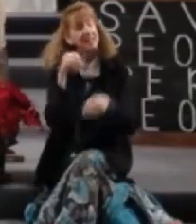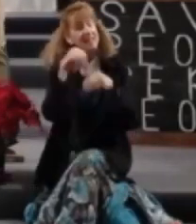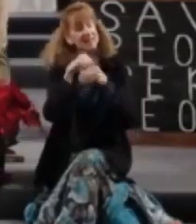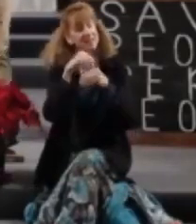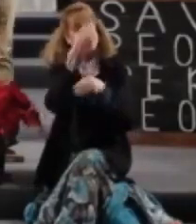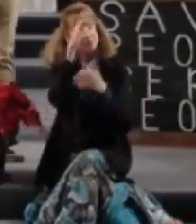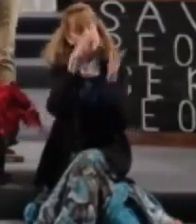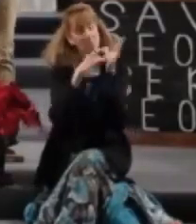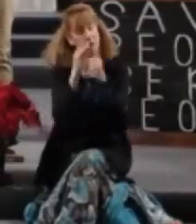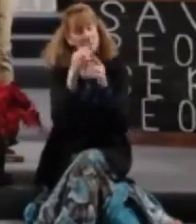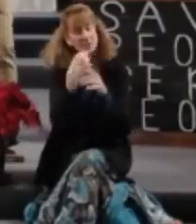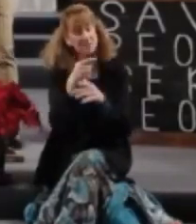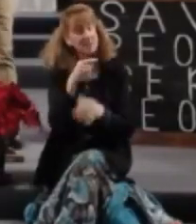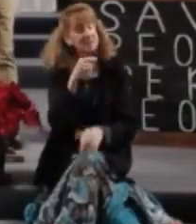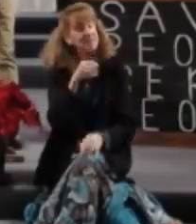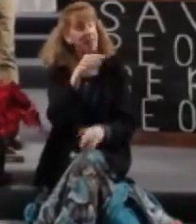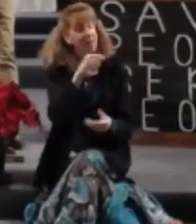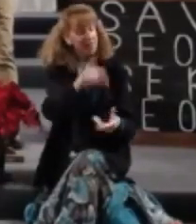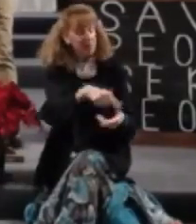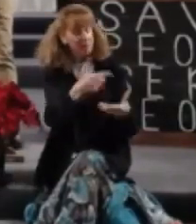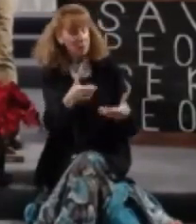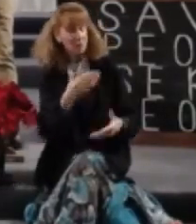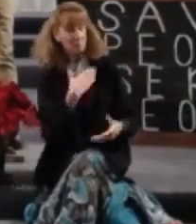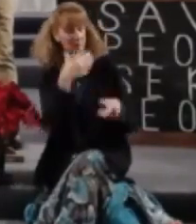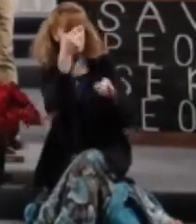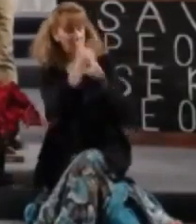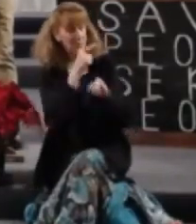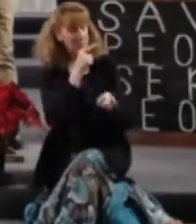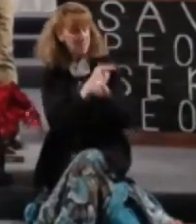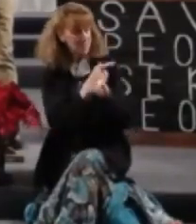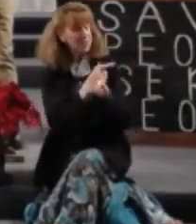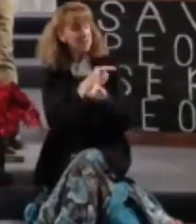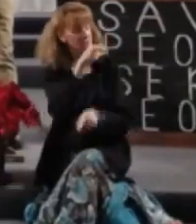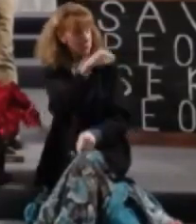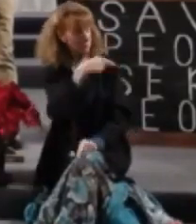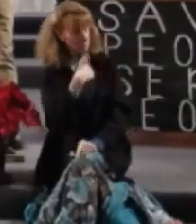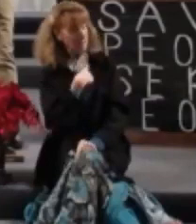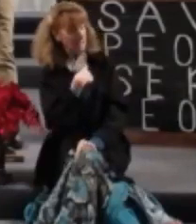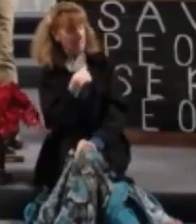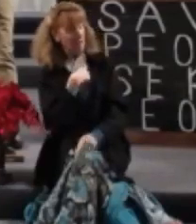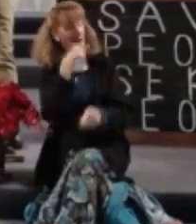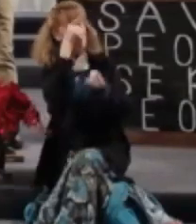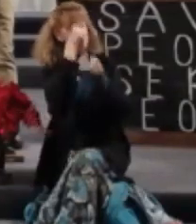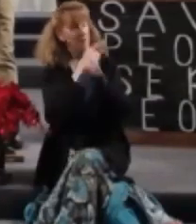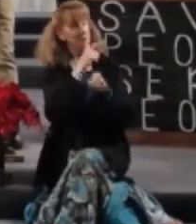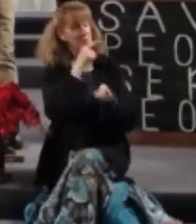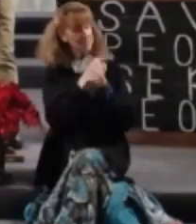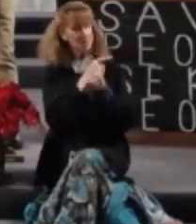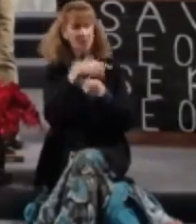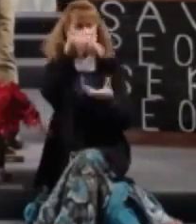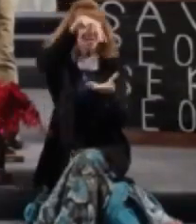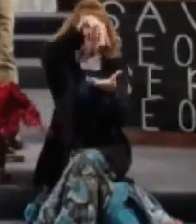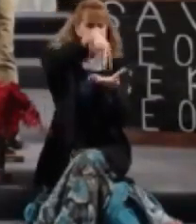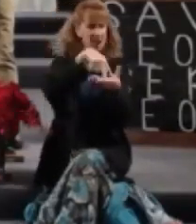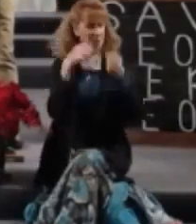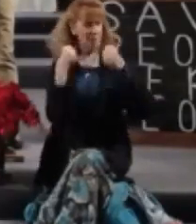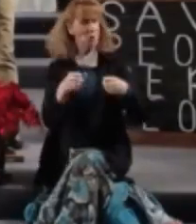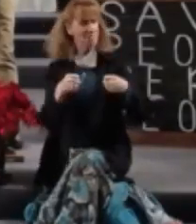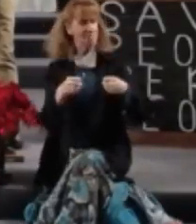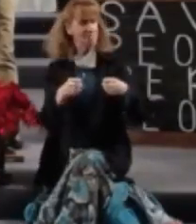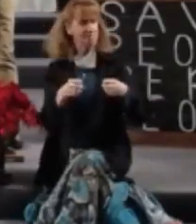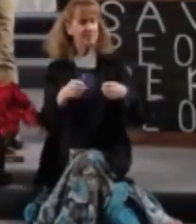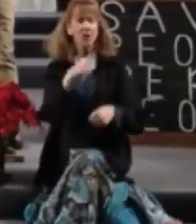tells us, "Therefore, my dear brothers and sisters," that's you and I, brothers and sisters, "stand firm.